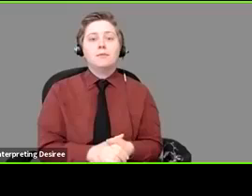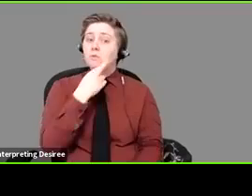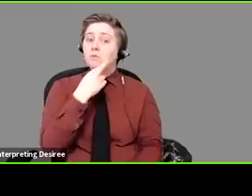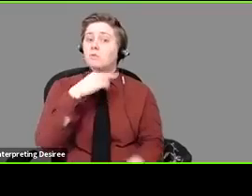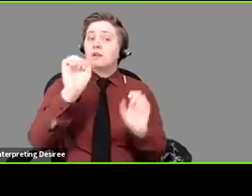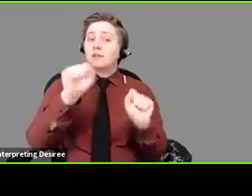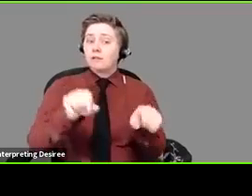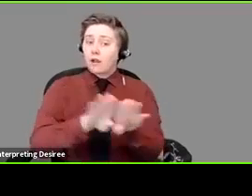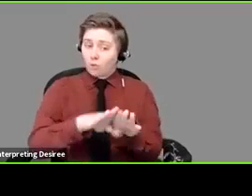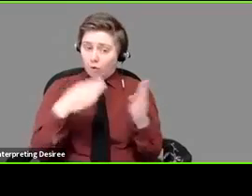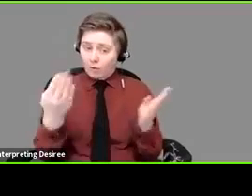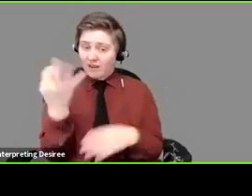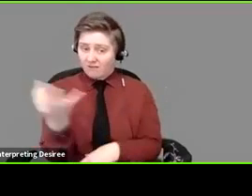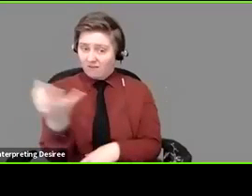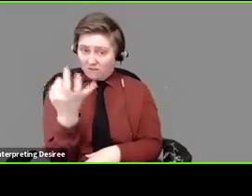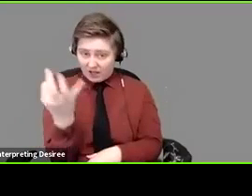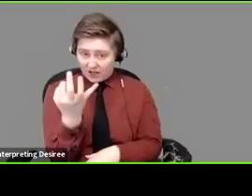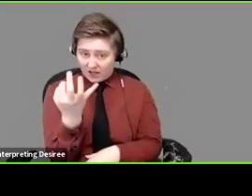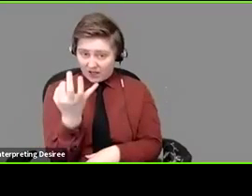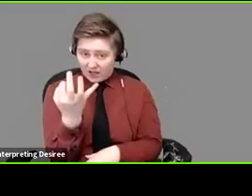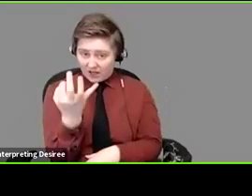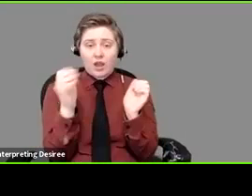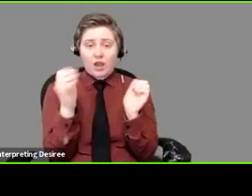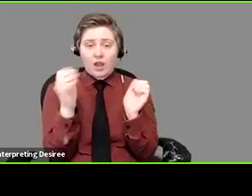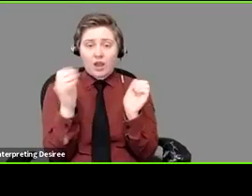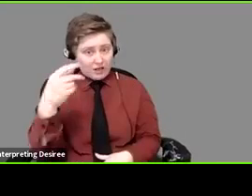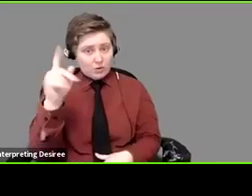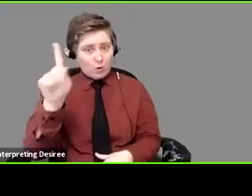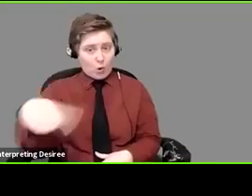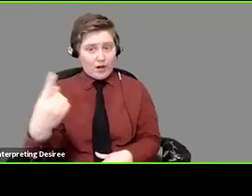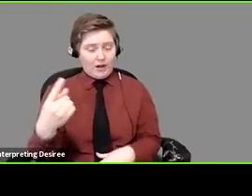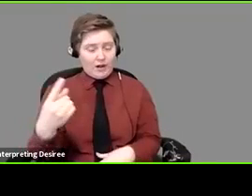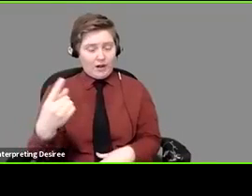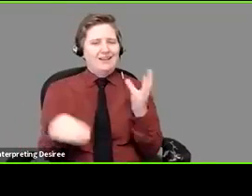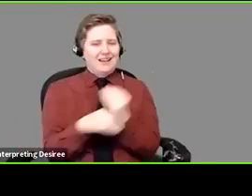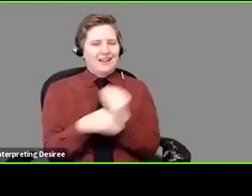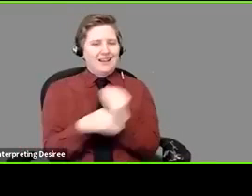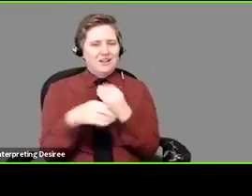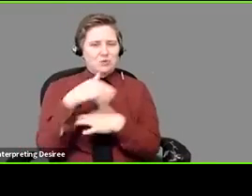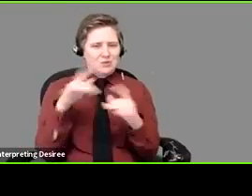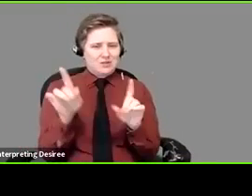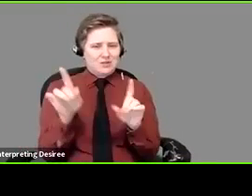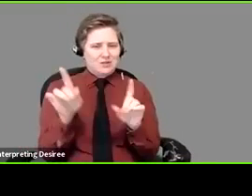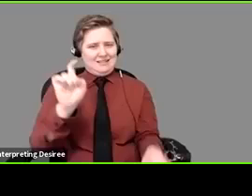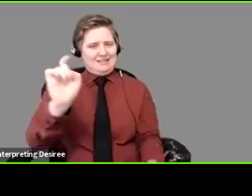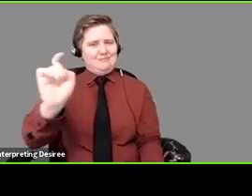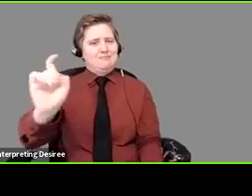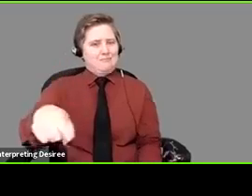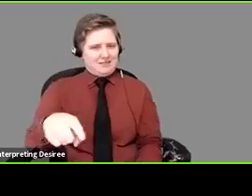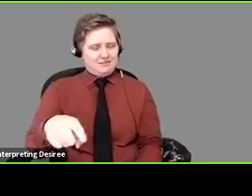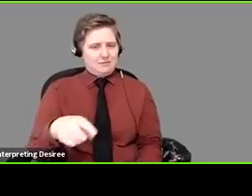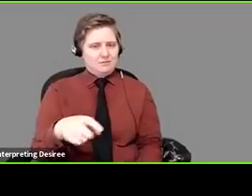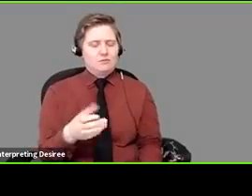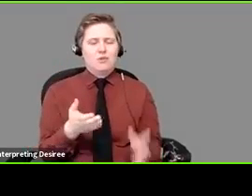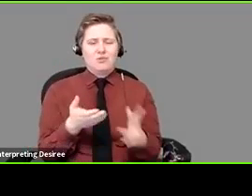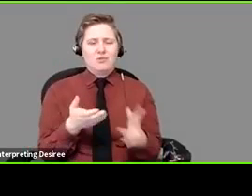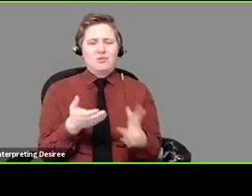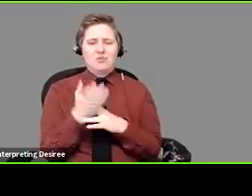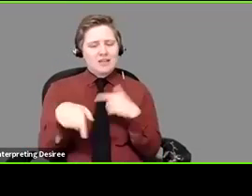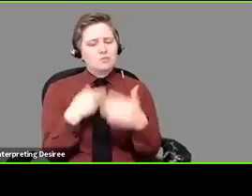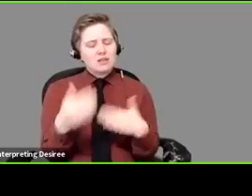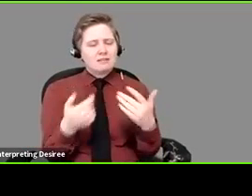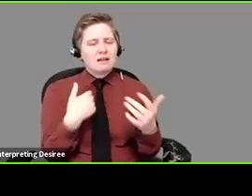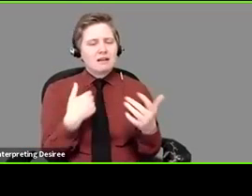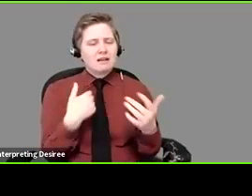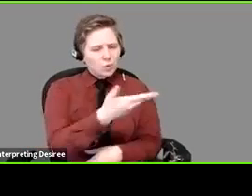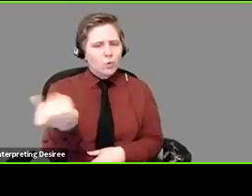up Friday with their patios, but we still have to have social distancing. As we go through this process, I'd like the community to